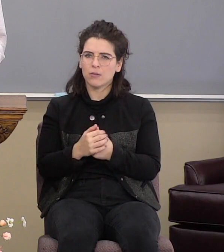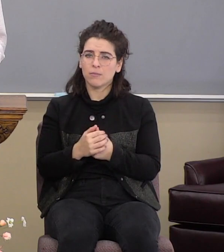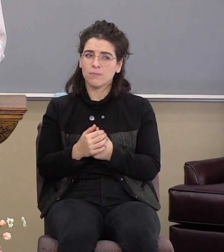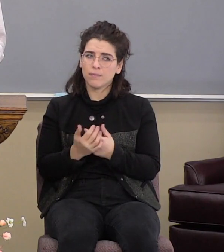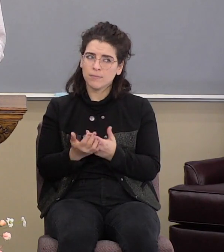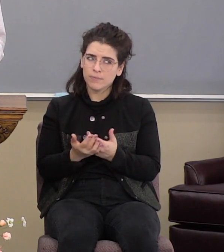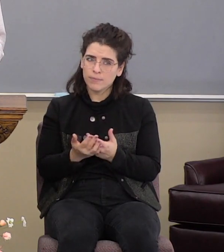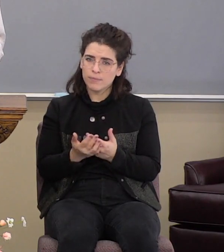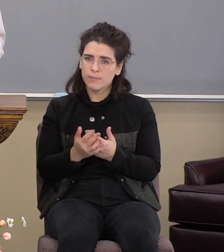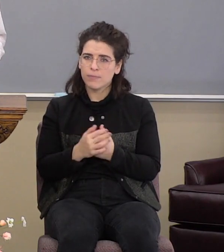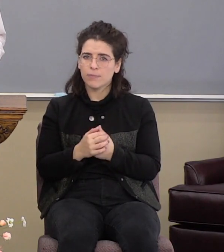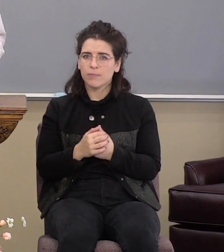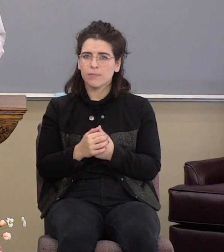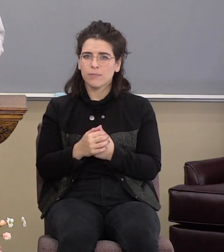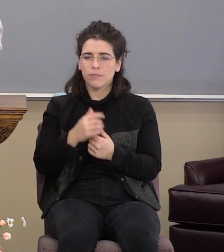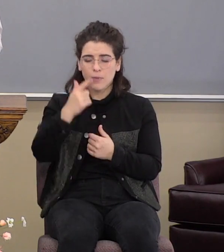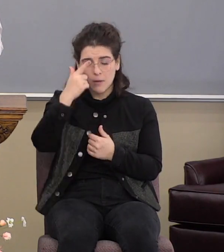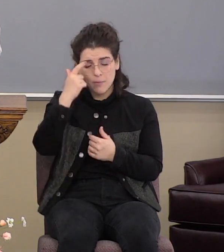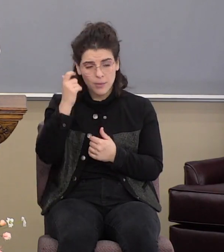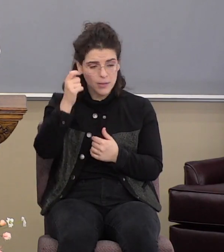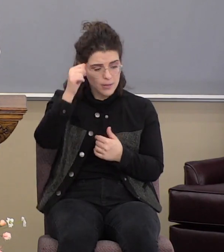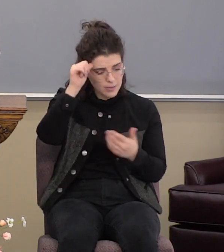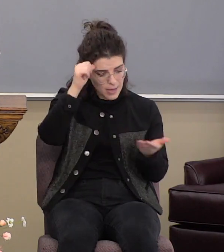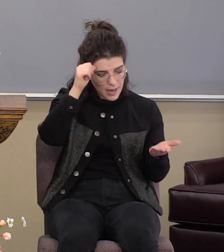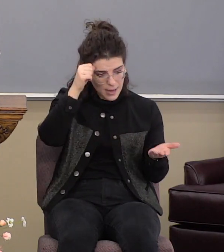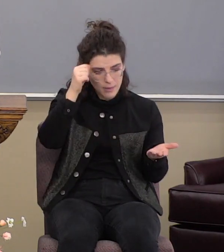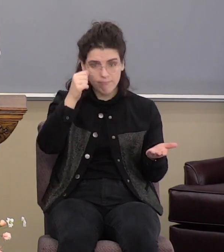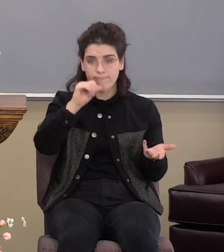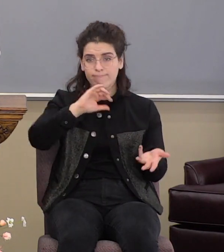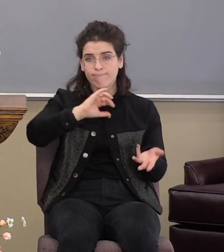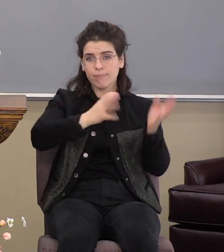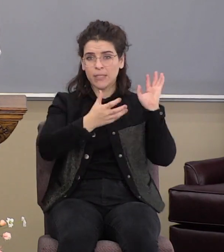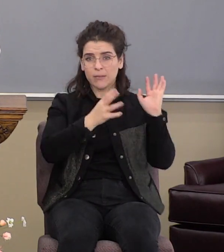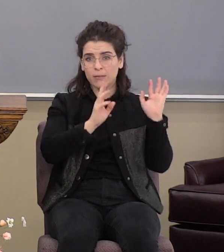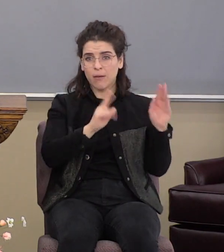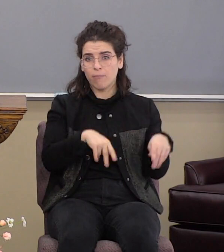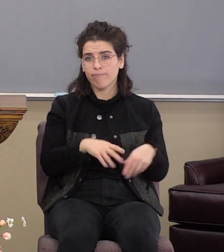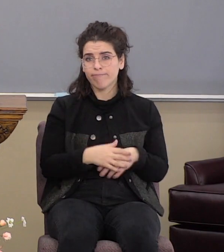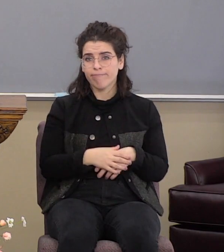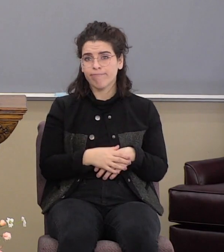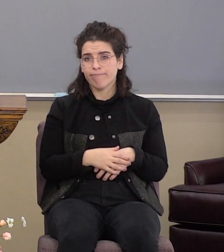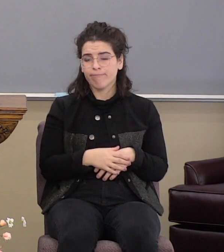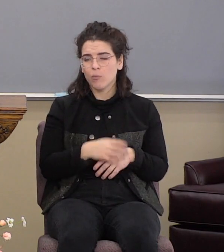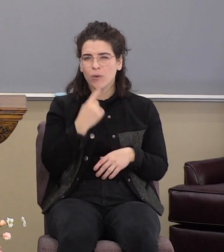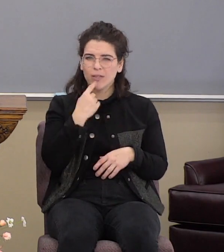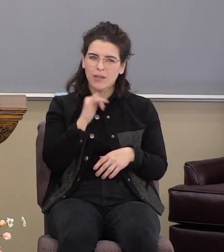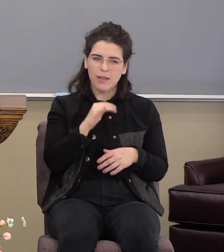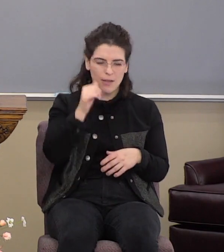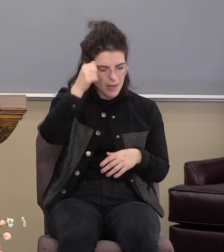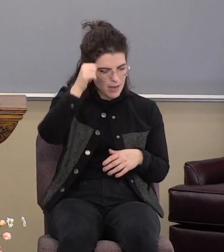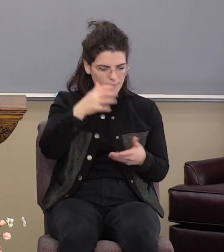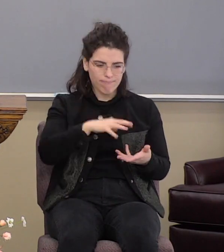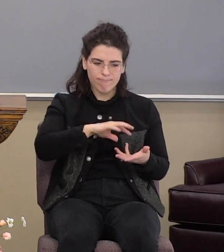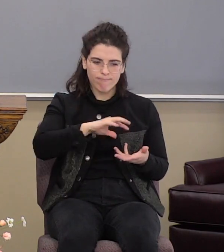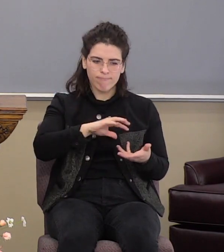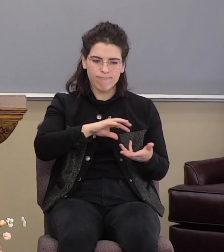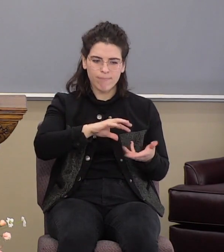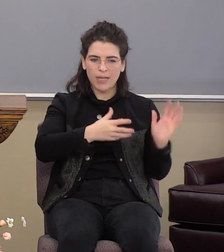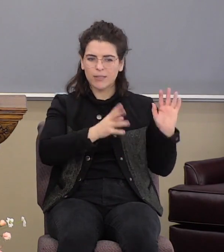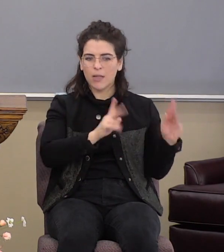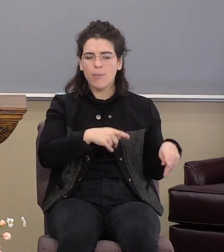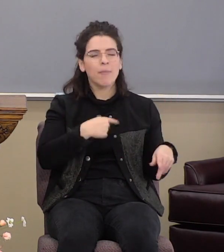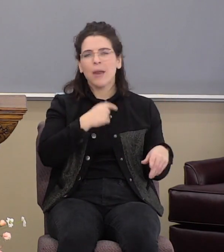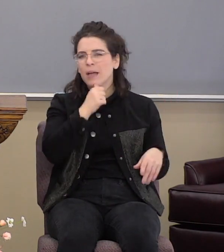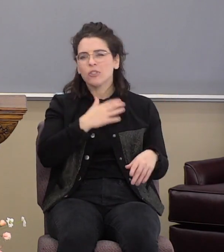Well, because Adam, I'll say it this way, screwed it up. When I say Adam screwed it up, am I implying I would have done a